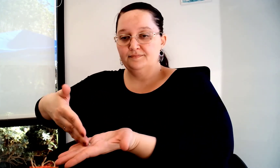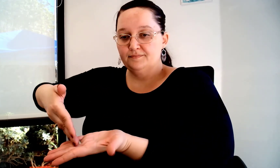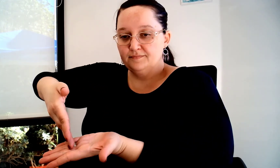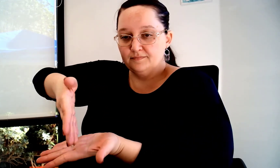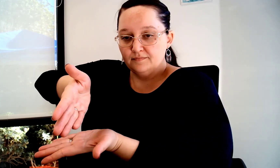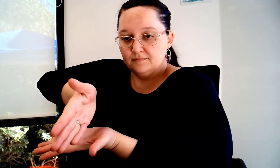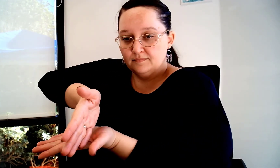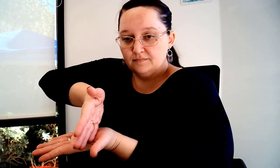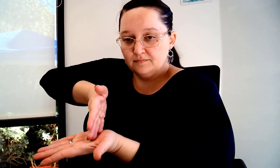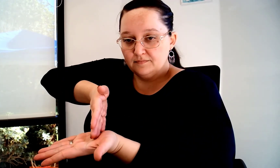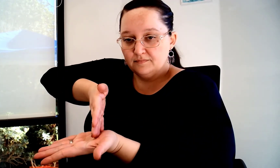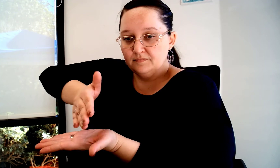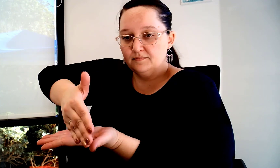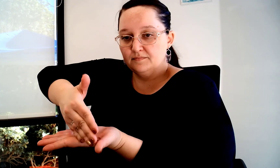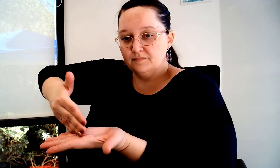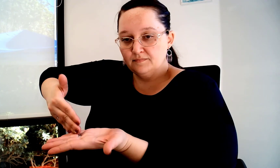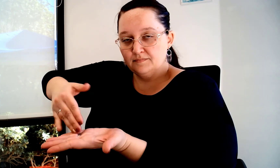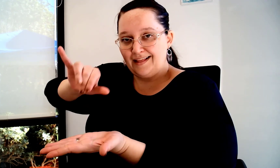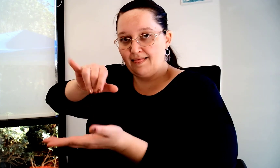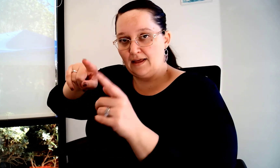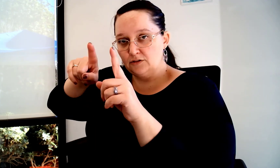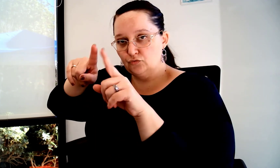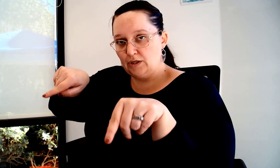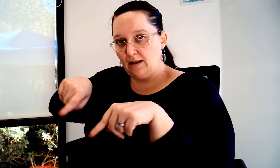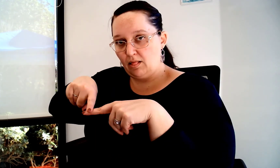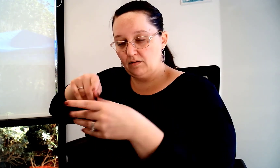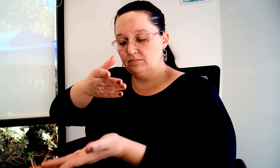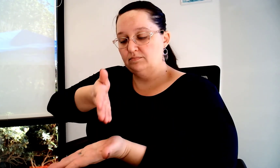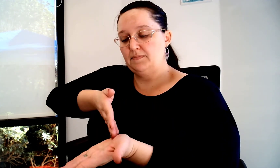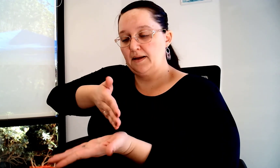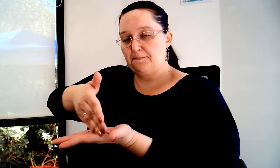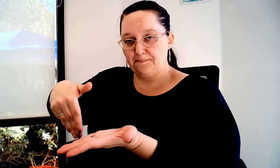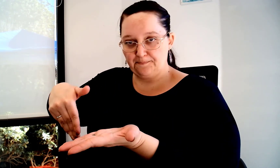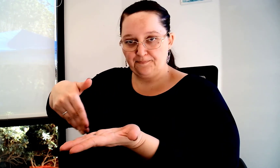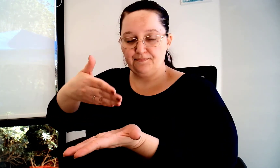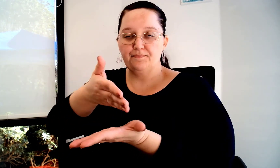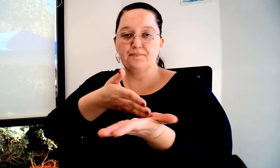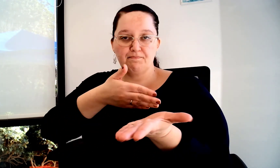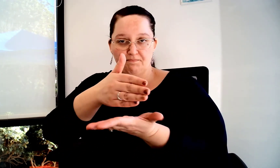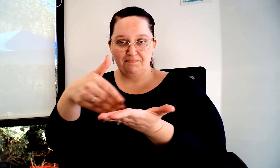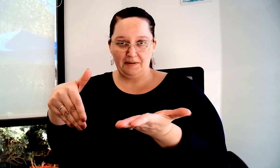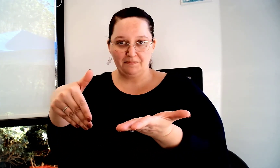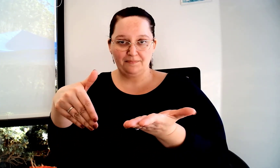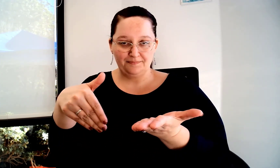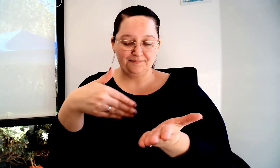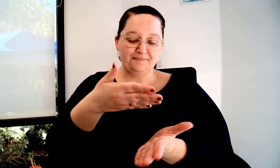You're going to slice a triangle just like as if you were slicing a piece of pie.